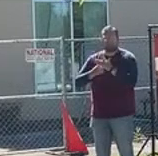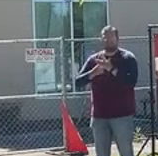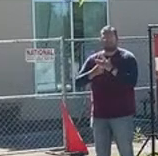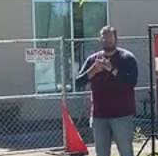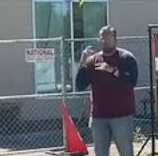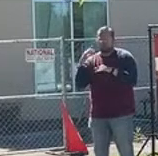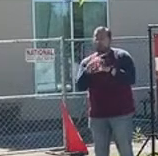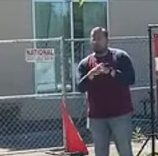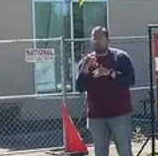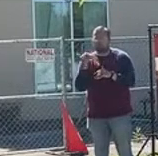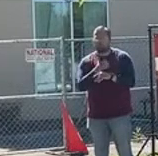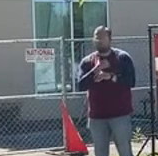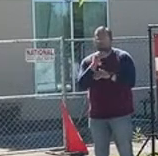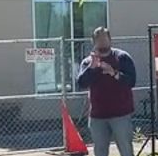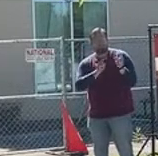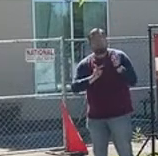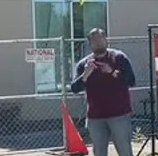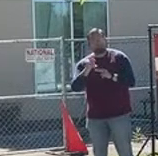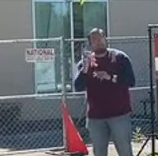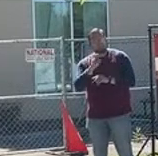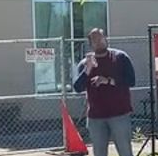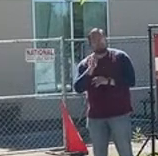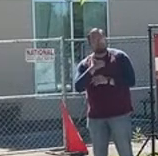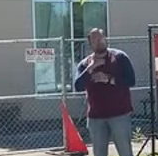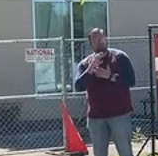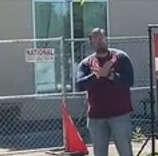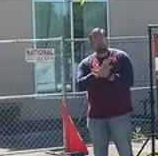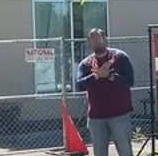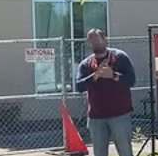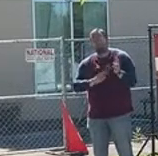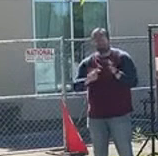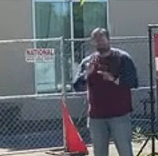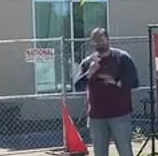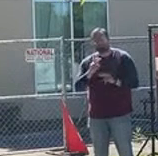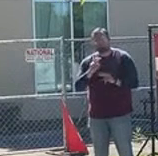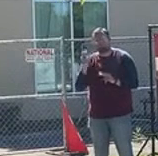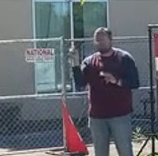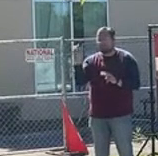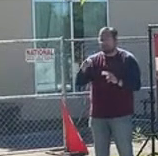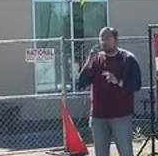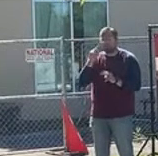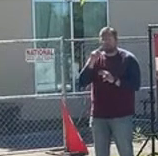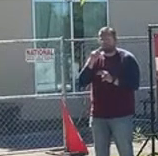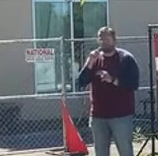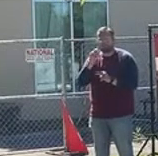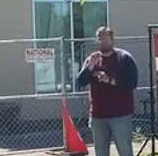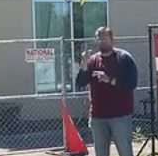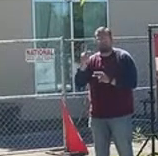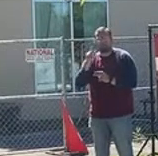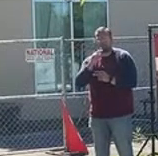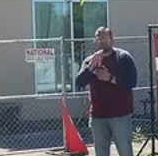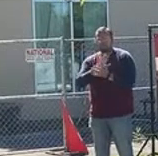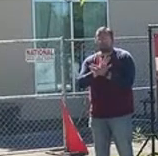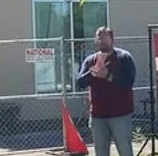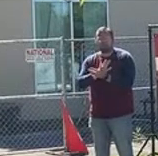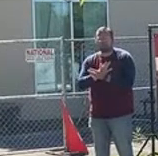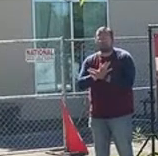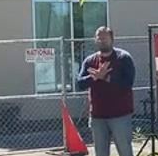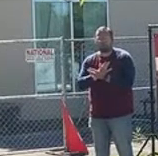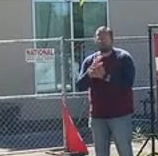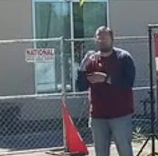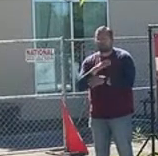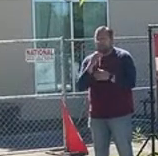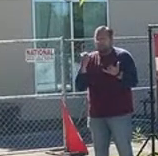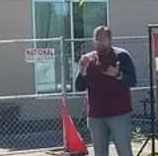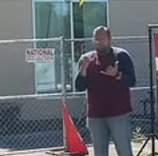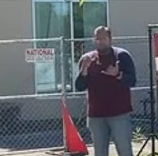early stages, we examined the needs of our schools with the Yes for Salem-Keizer Schools Committee. And now, as part of the